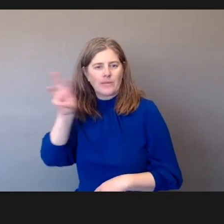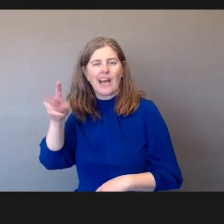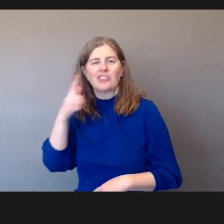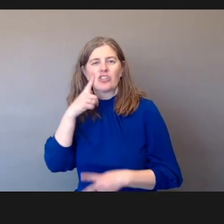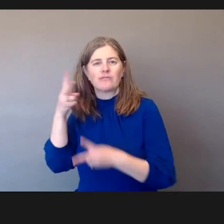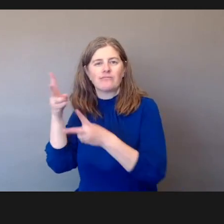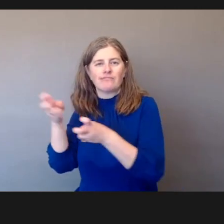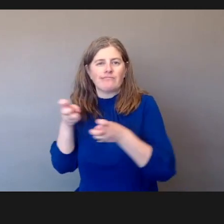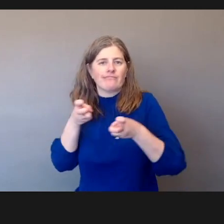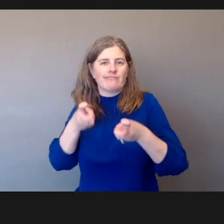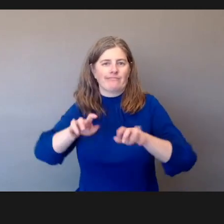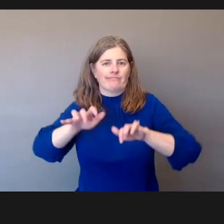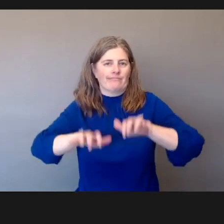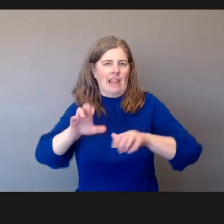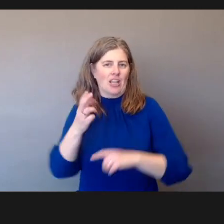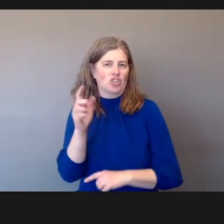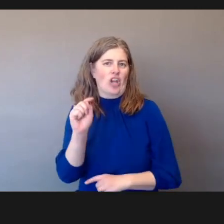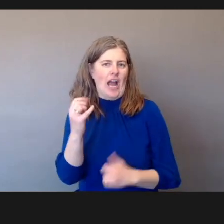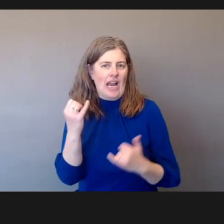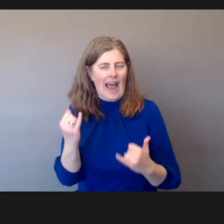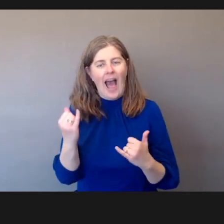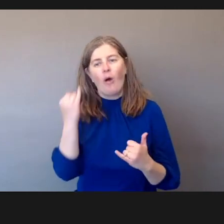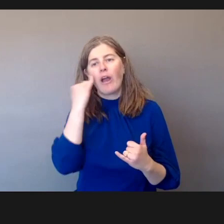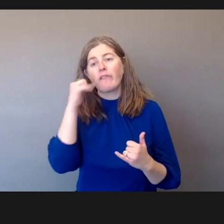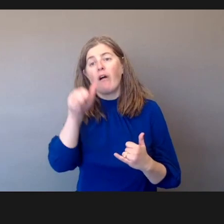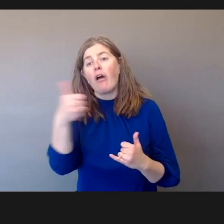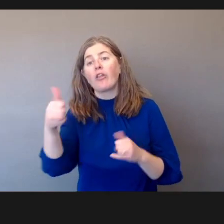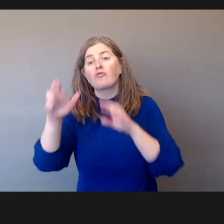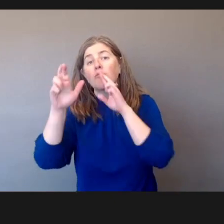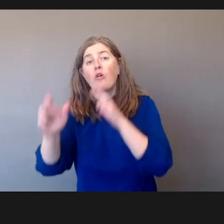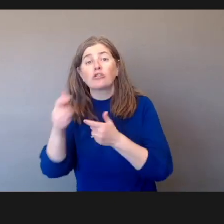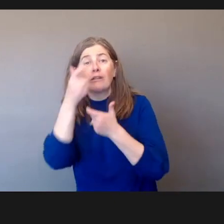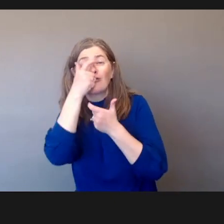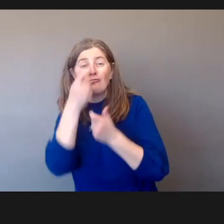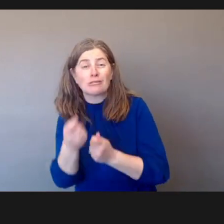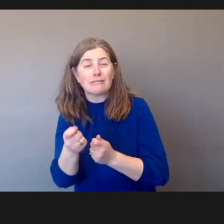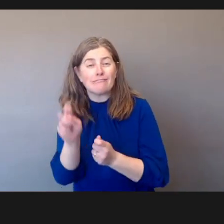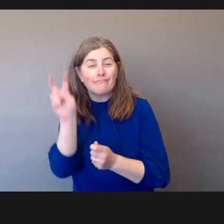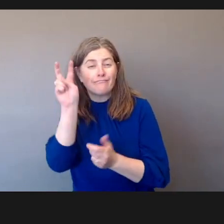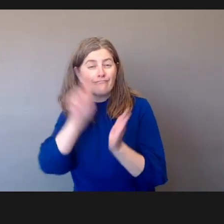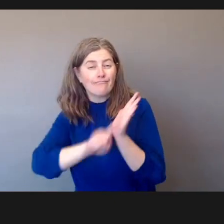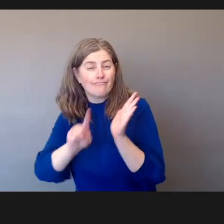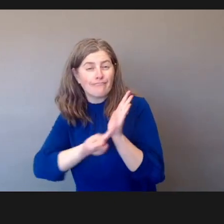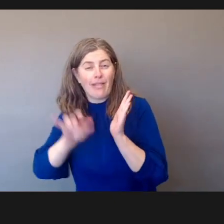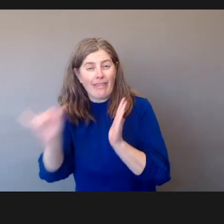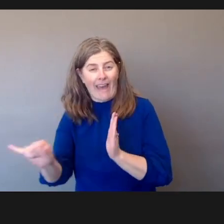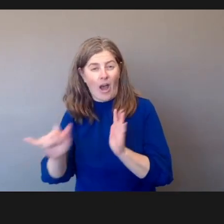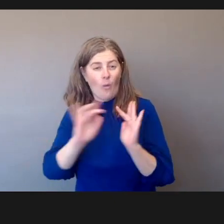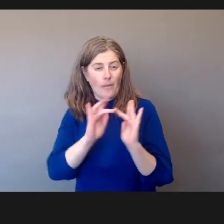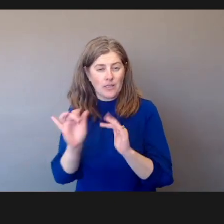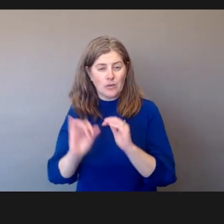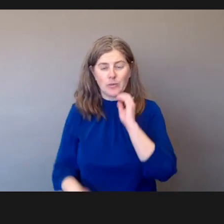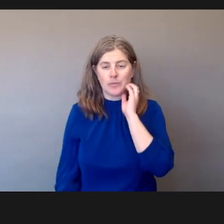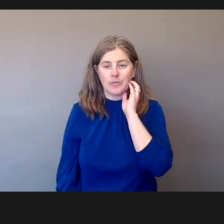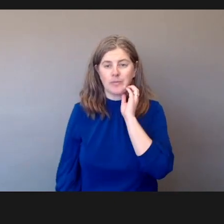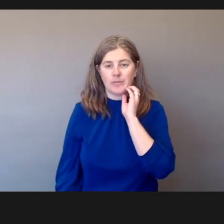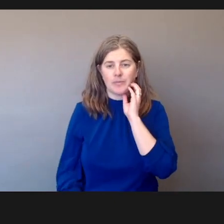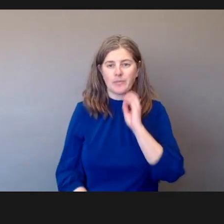into the chat if other reporters are interested in looking that up as well.